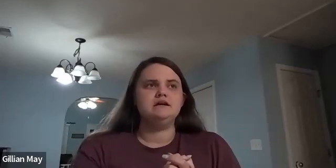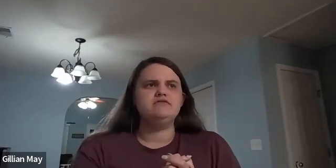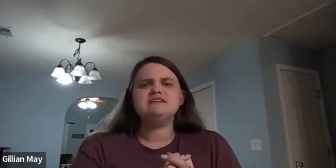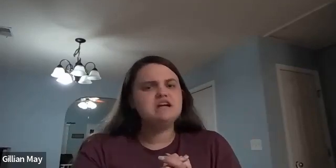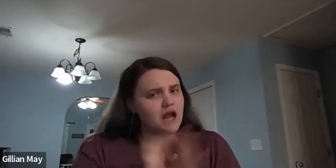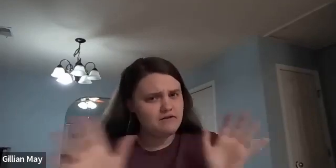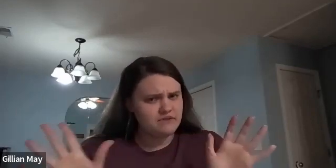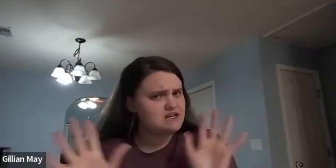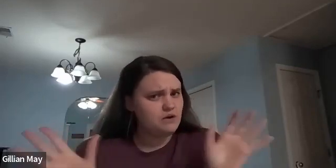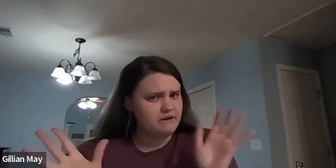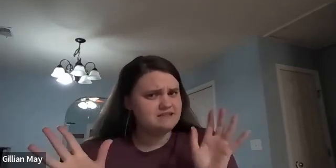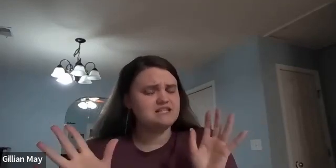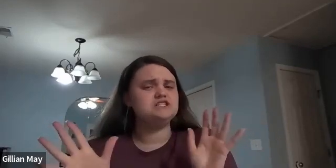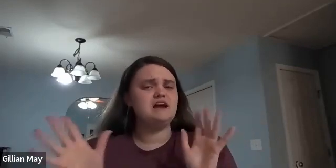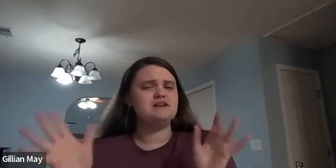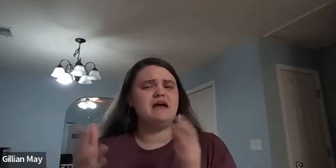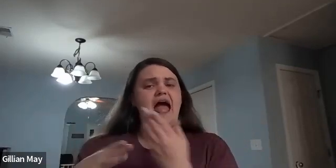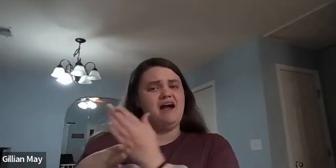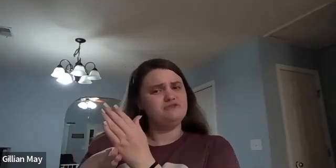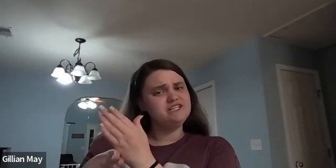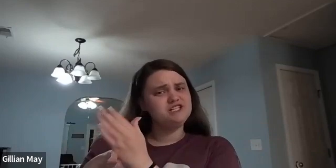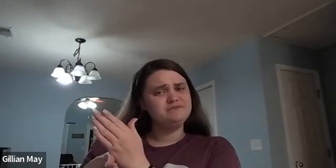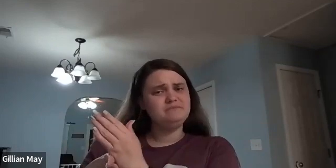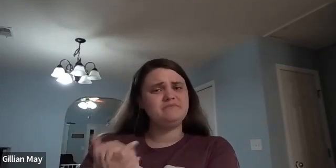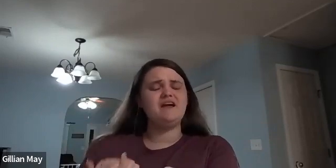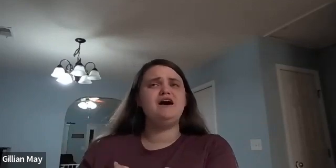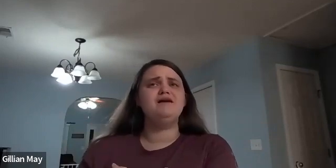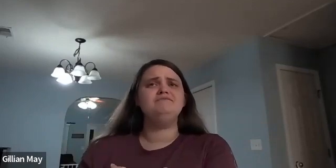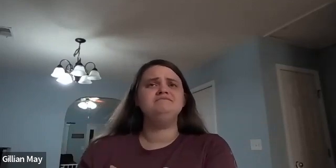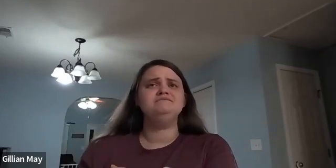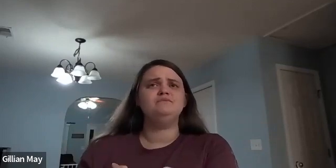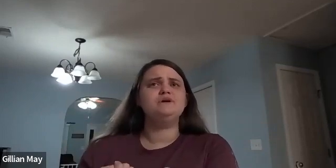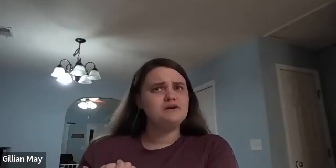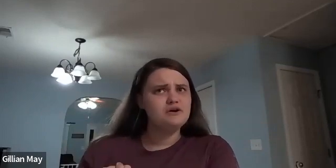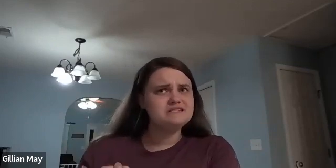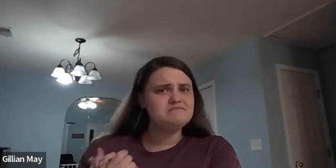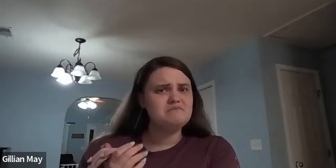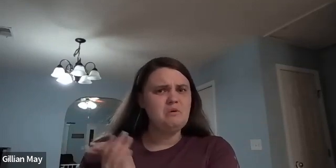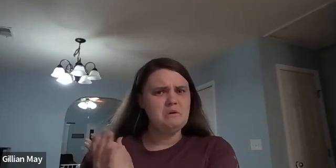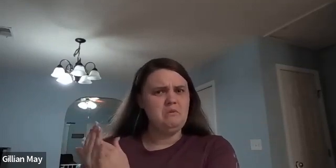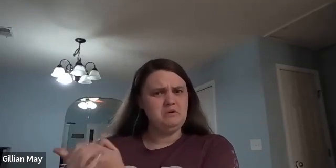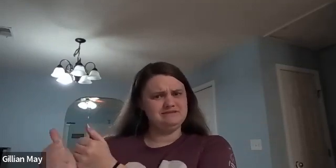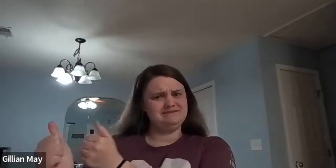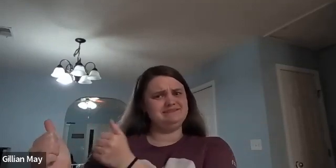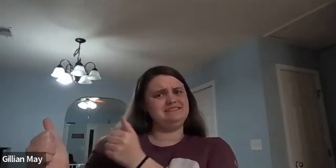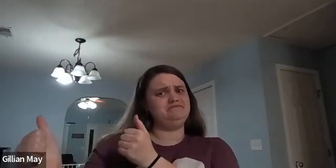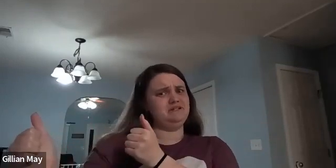and that's not always, that's just kind of the average. We are noticing more and more different,